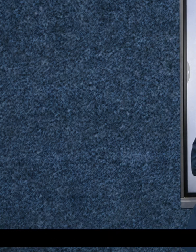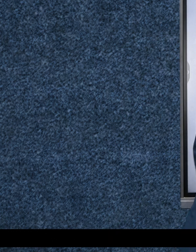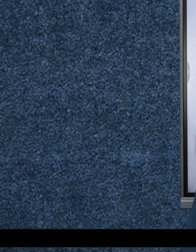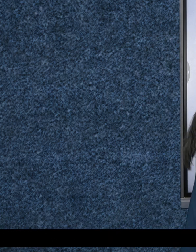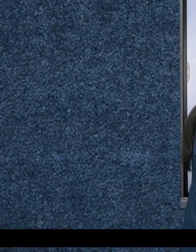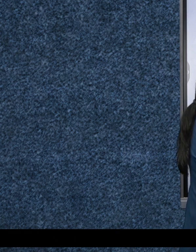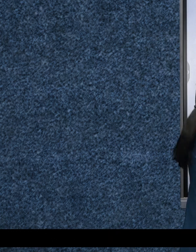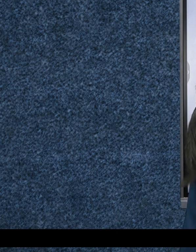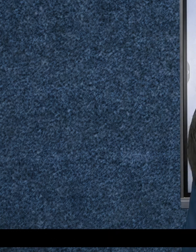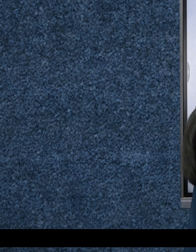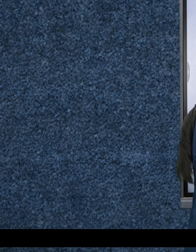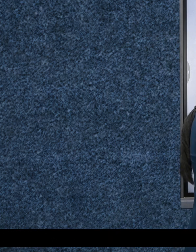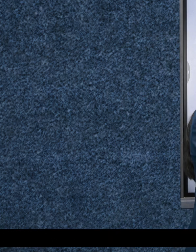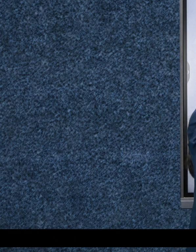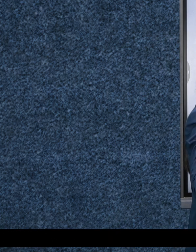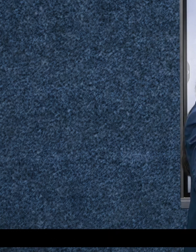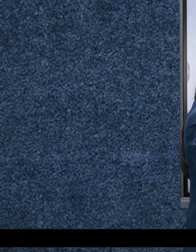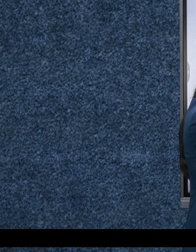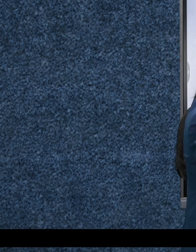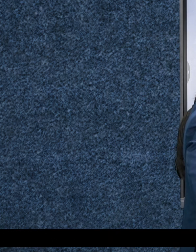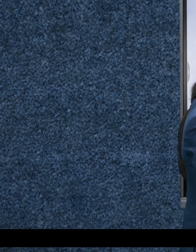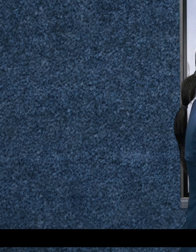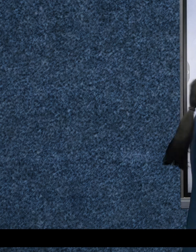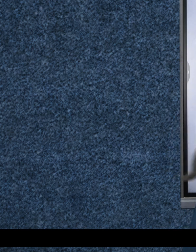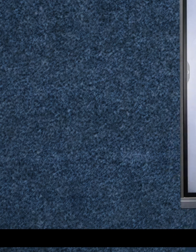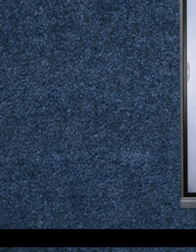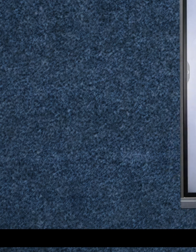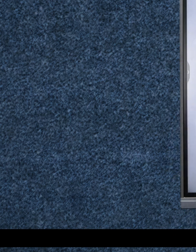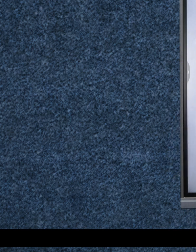Median is equal to 10 plus 14 by 2 is equal to 12.